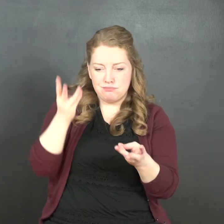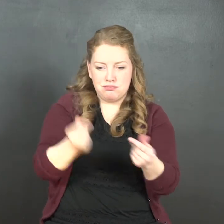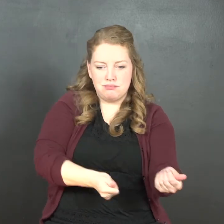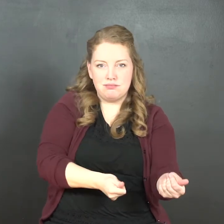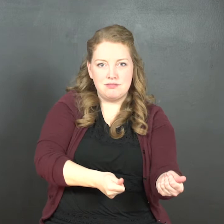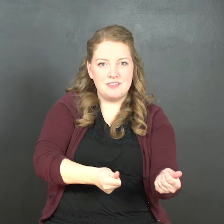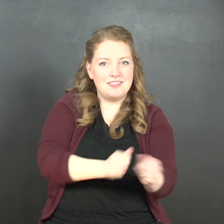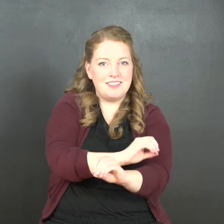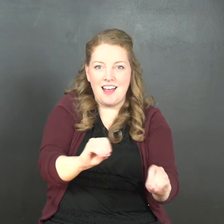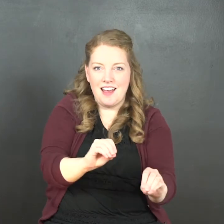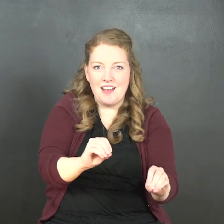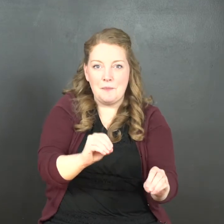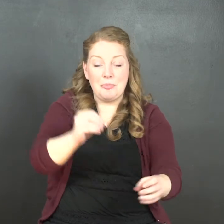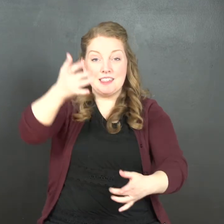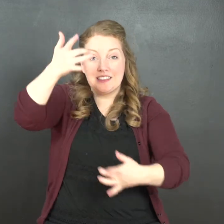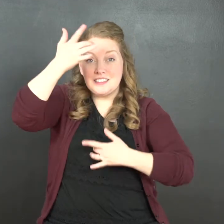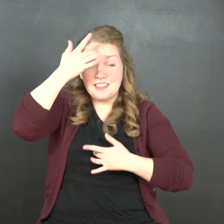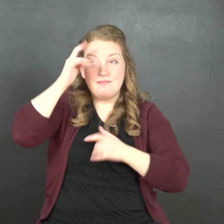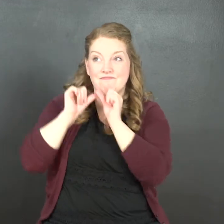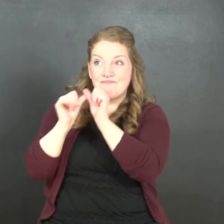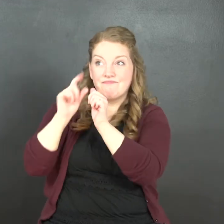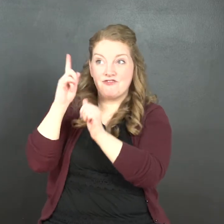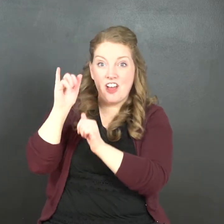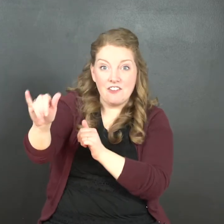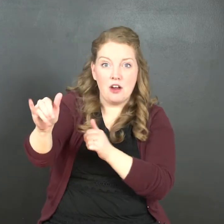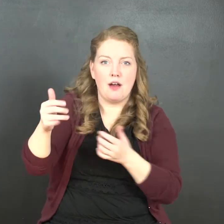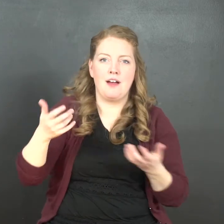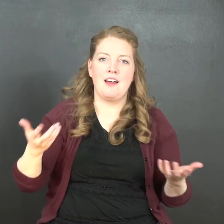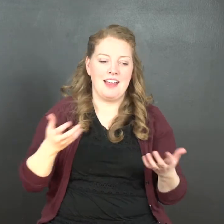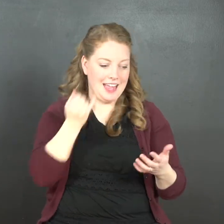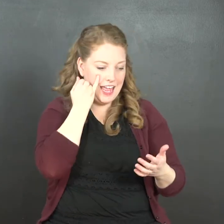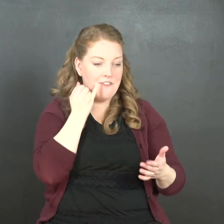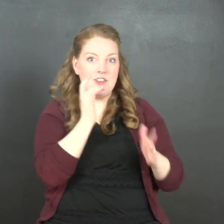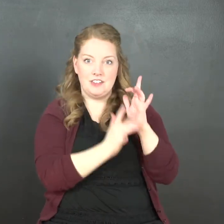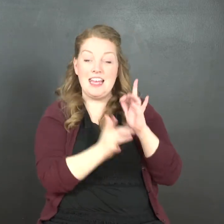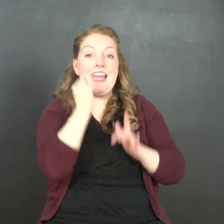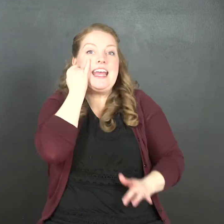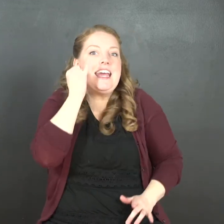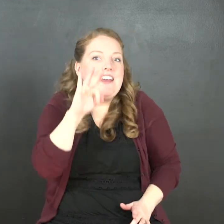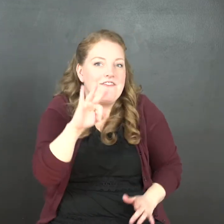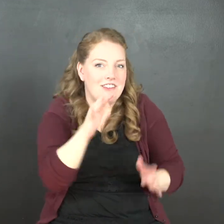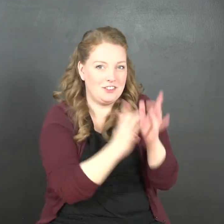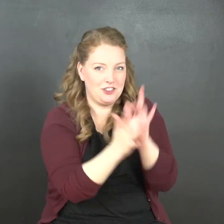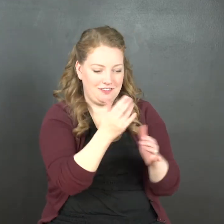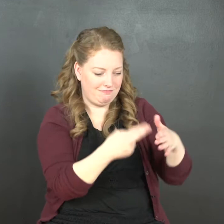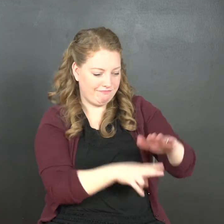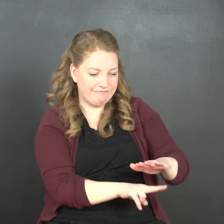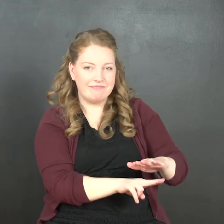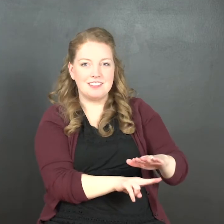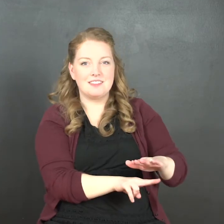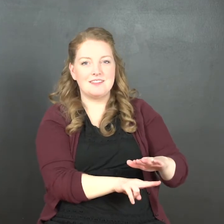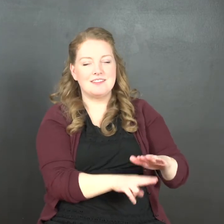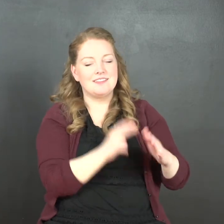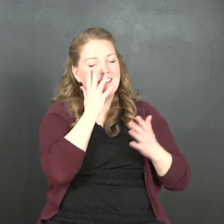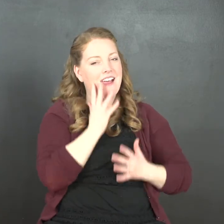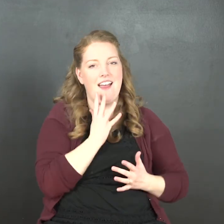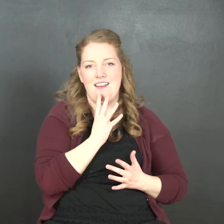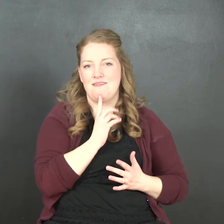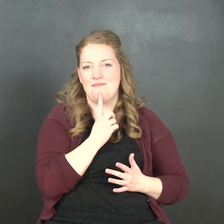The fact of the matter is, without the resurrection of Jesus, we may as well pack up and go home. What a sad plight we would find ourselves